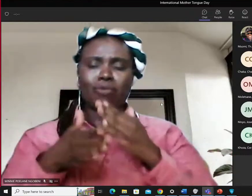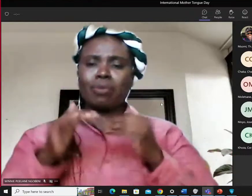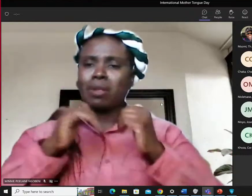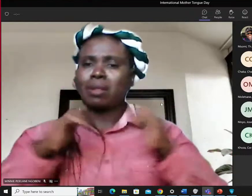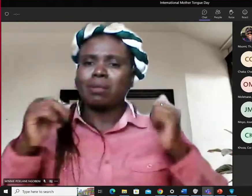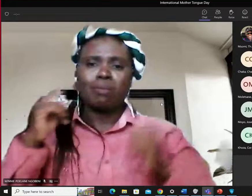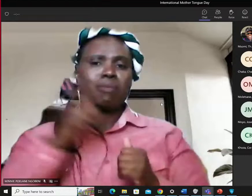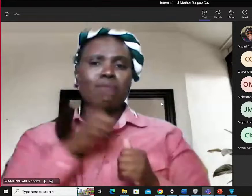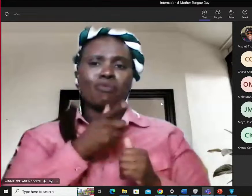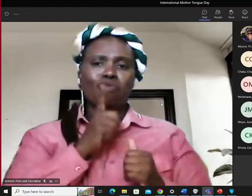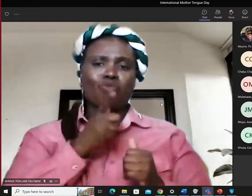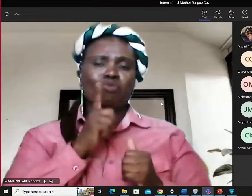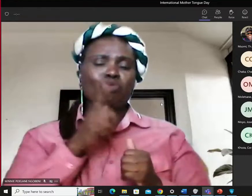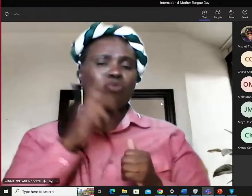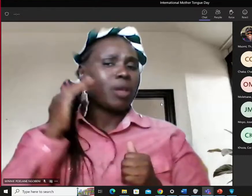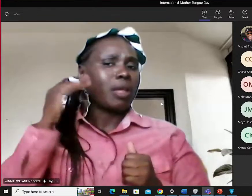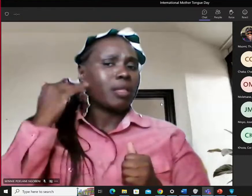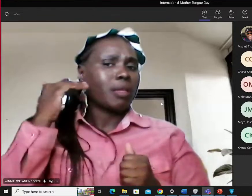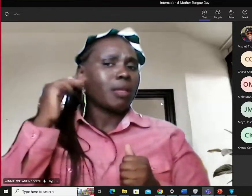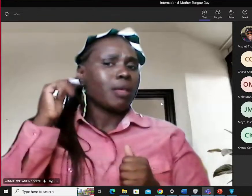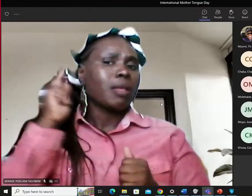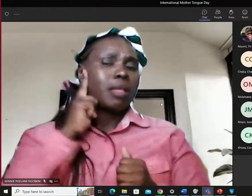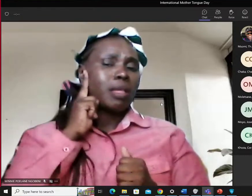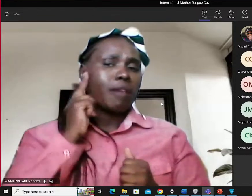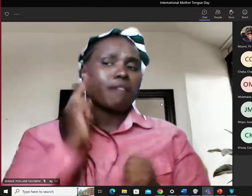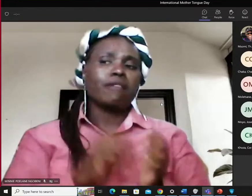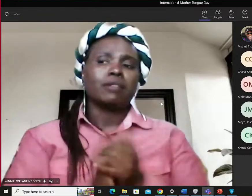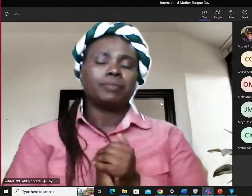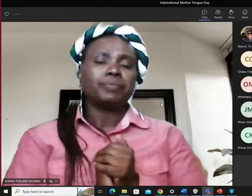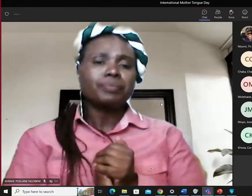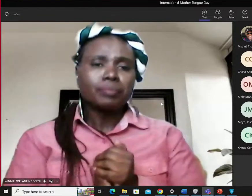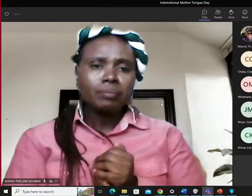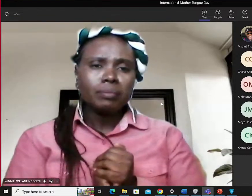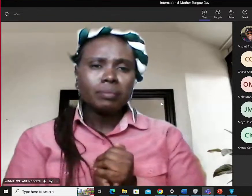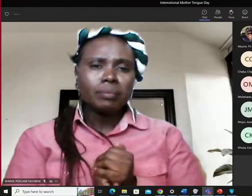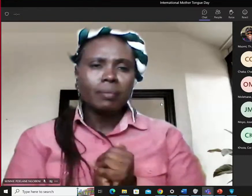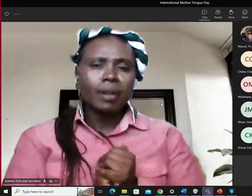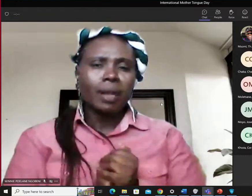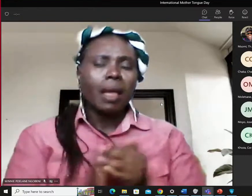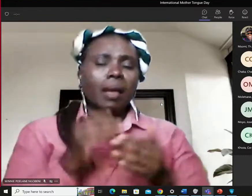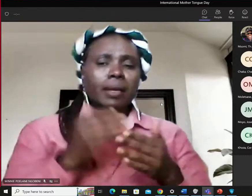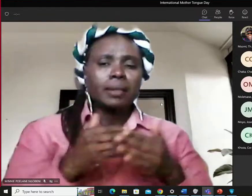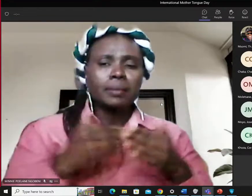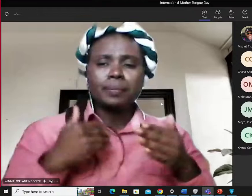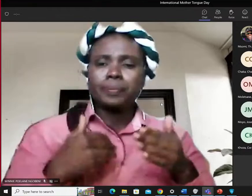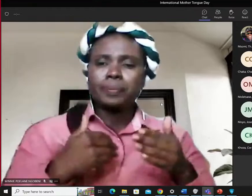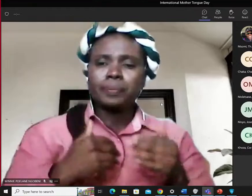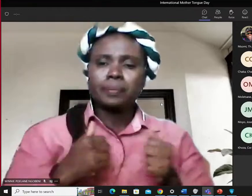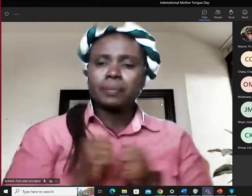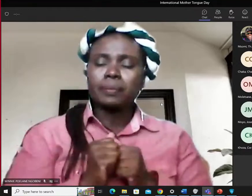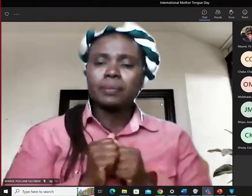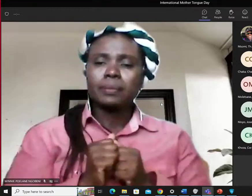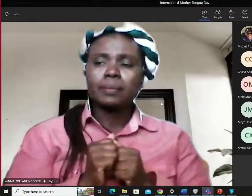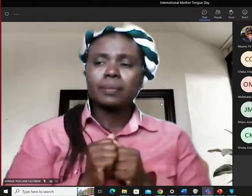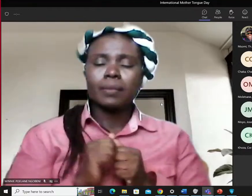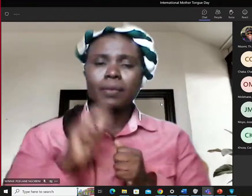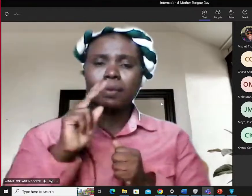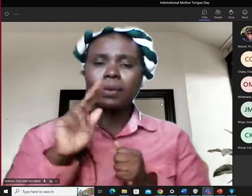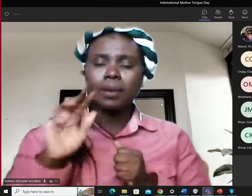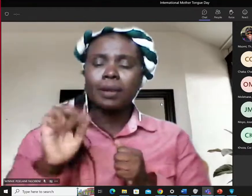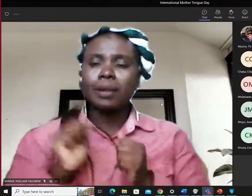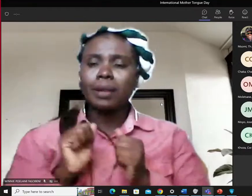Dr. Edward Gallaudet. At the Milan Congress 1880, Dr. Edward